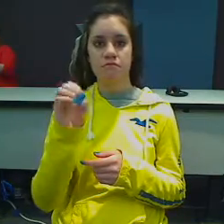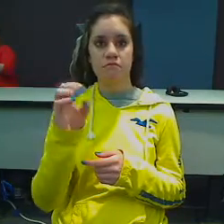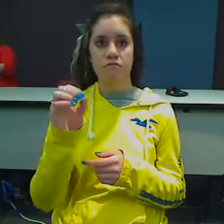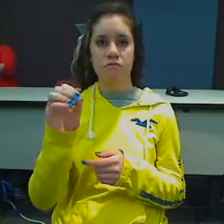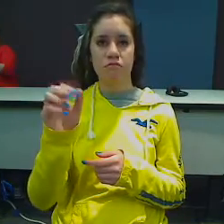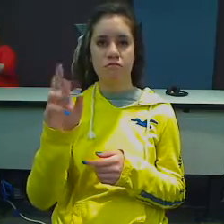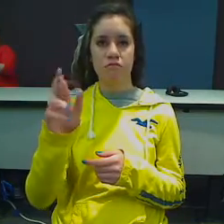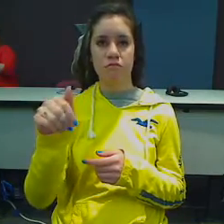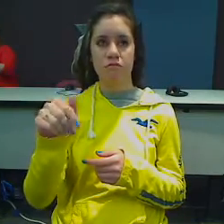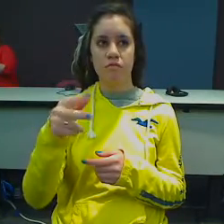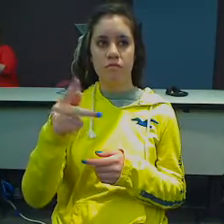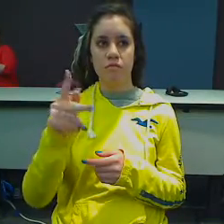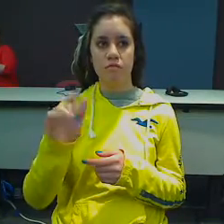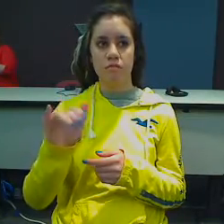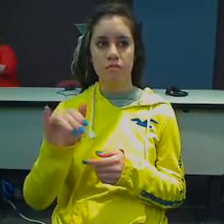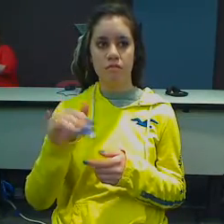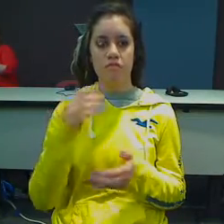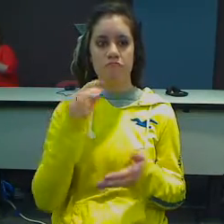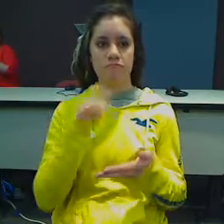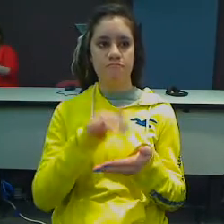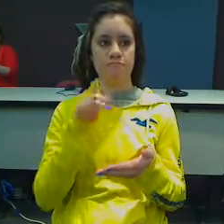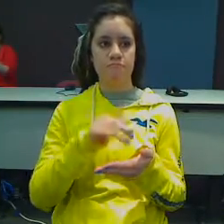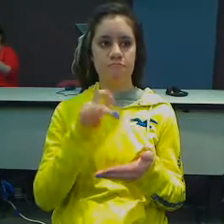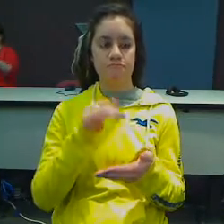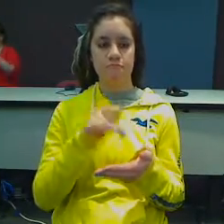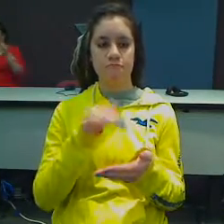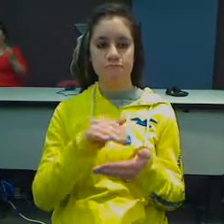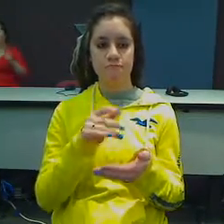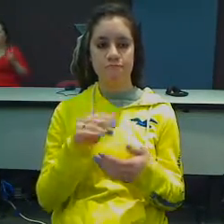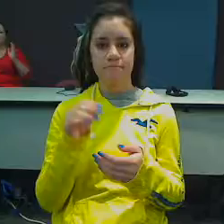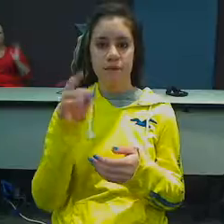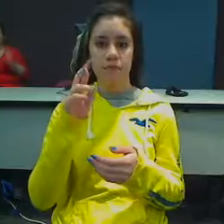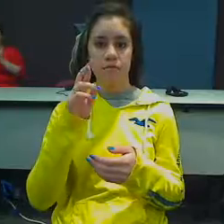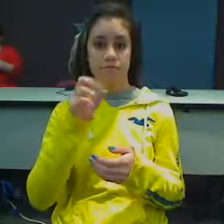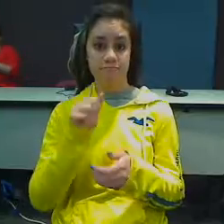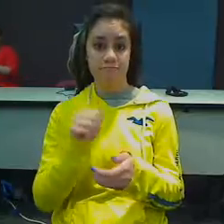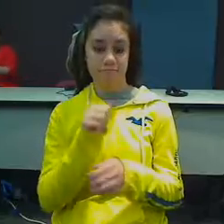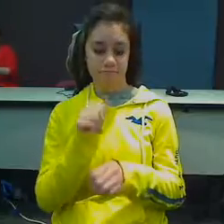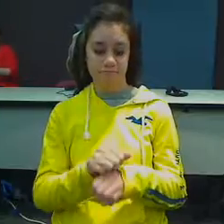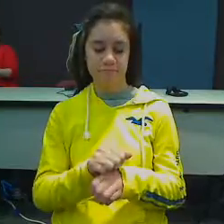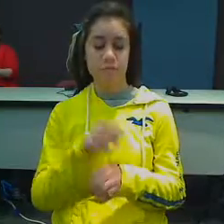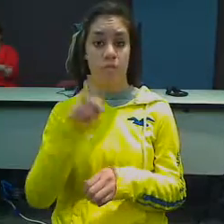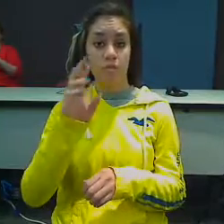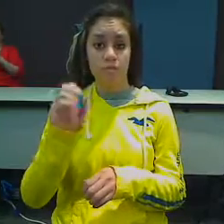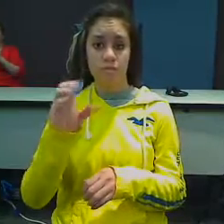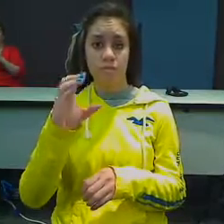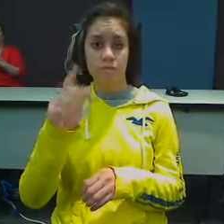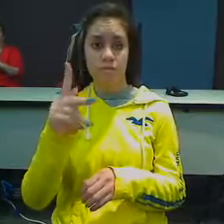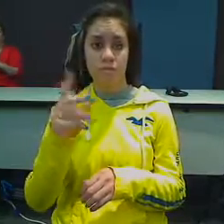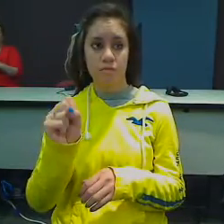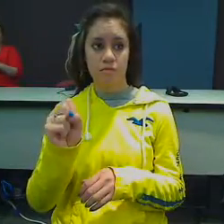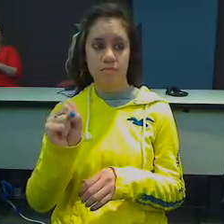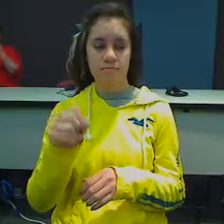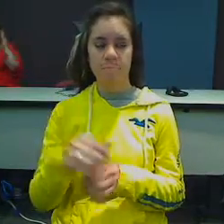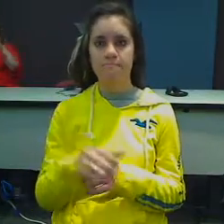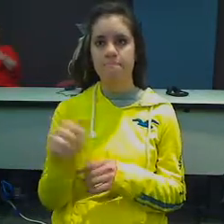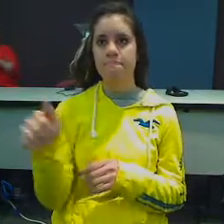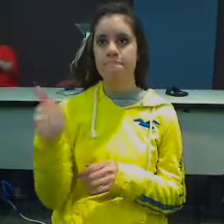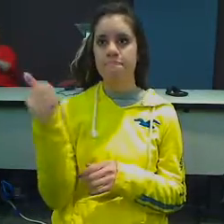different approach to their object of study. One of those is history, which focuses on time as a main